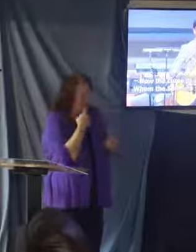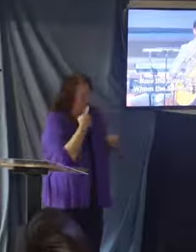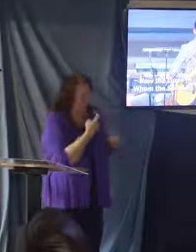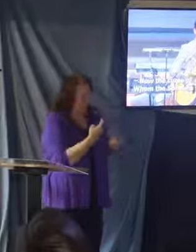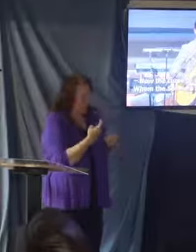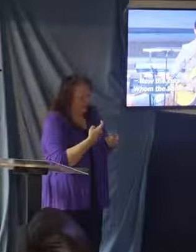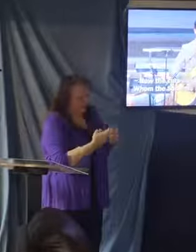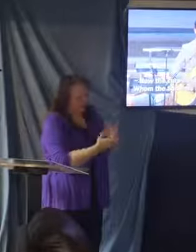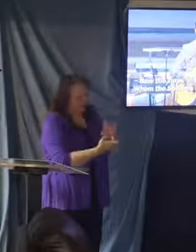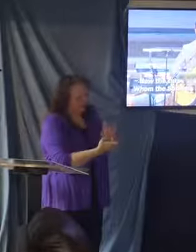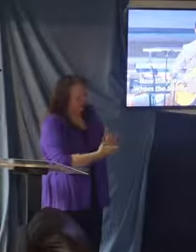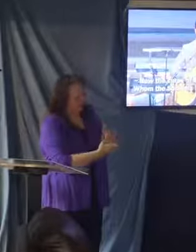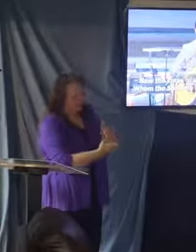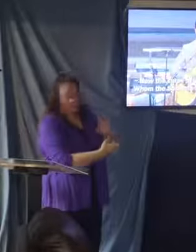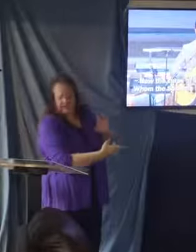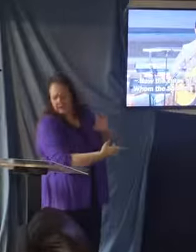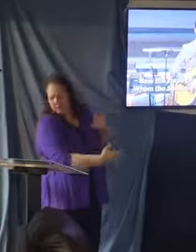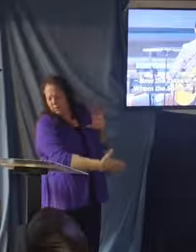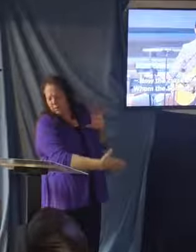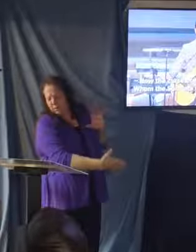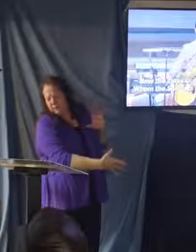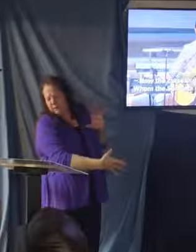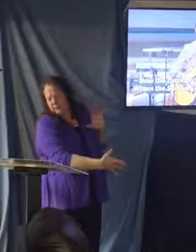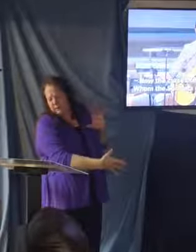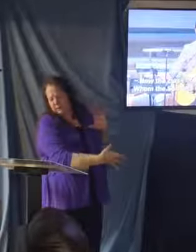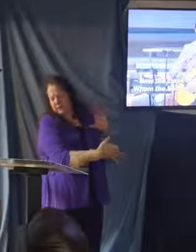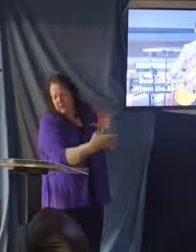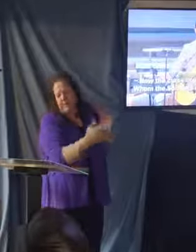curse of sin has no hold.